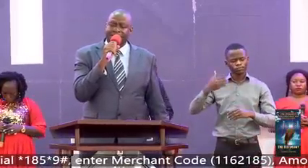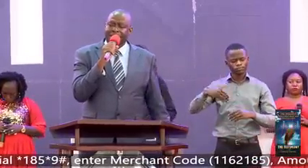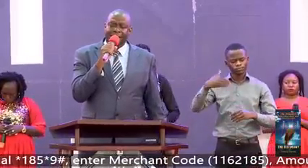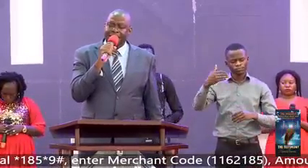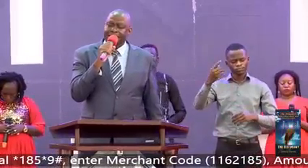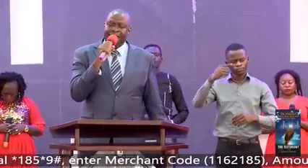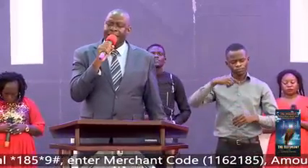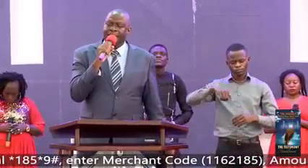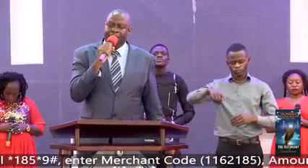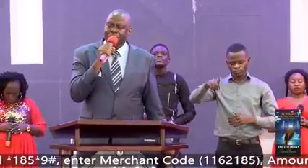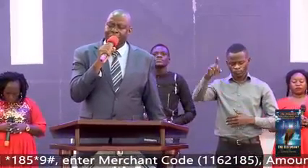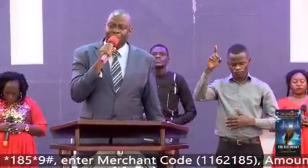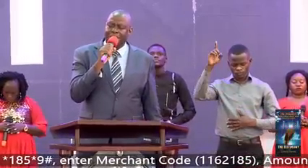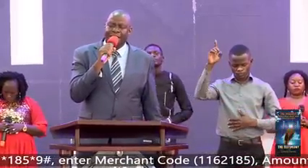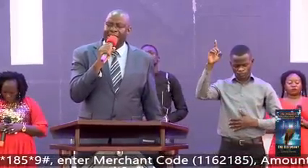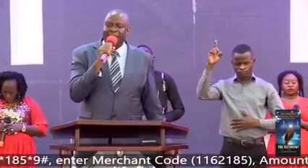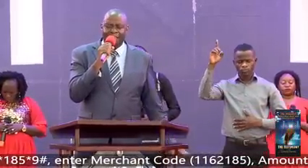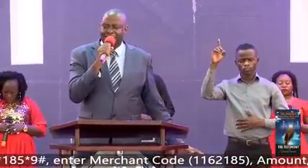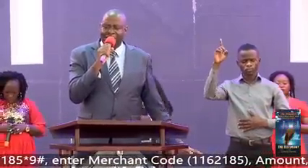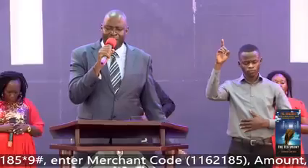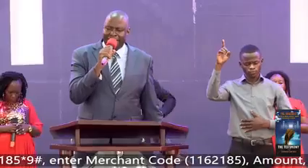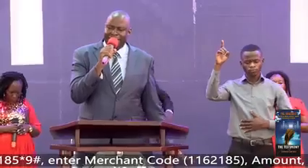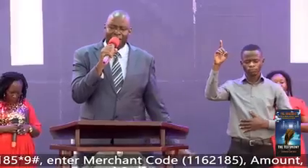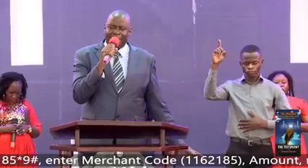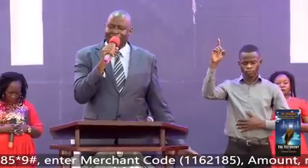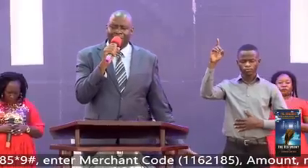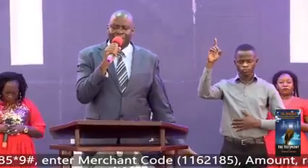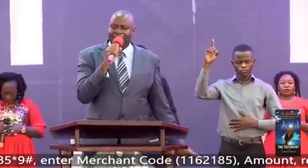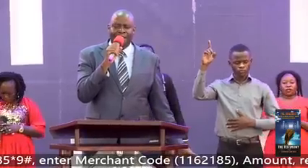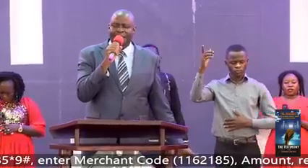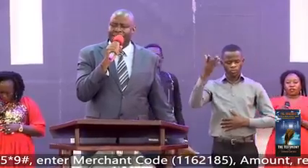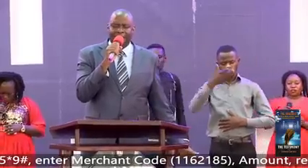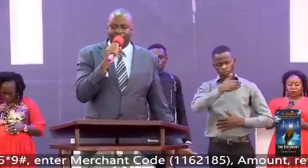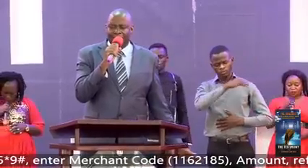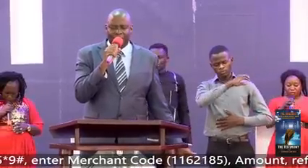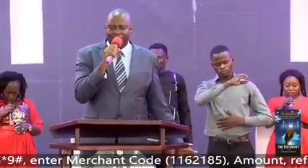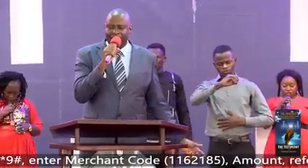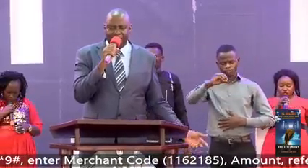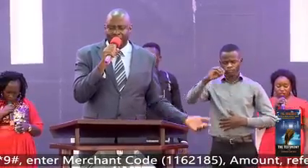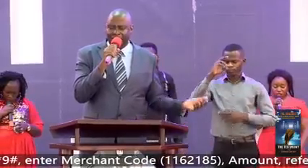Chidem na tete mulichitiwa.